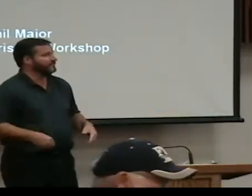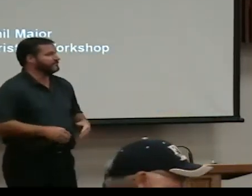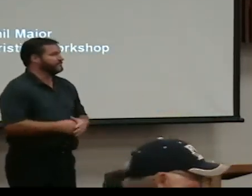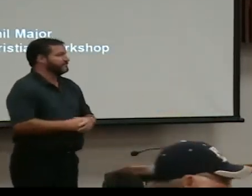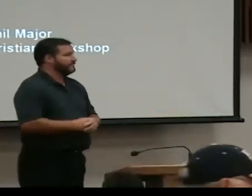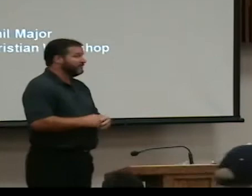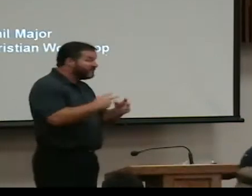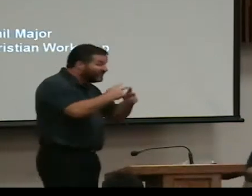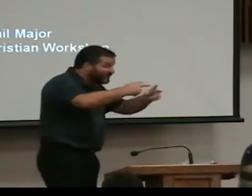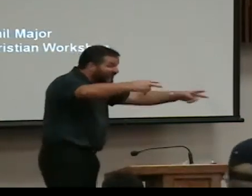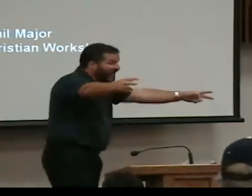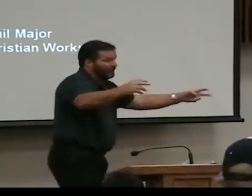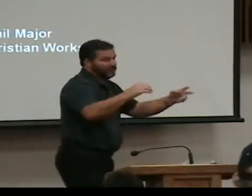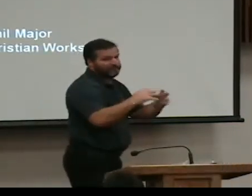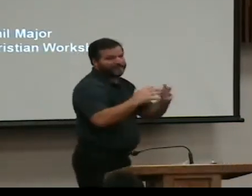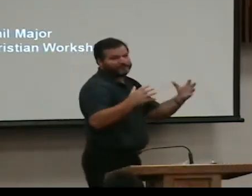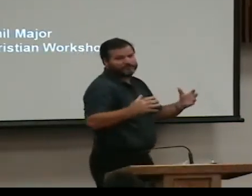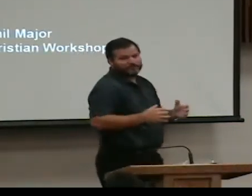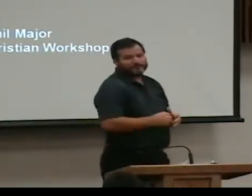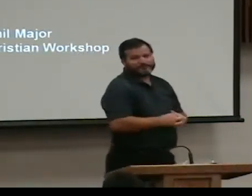and me very much.